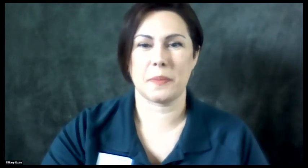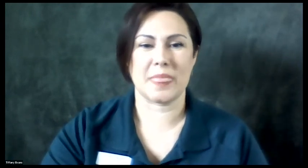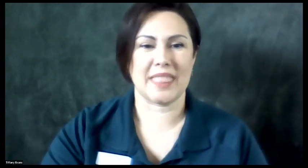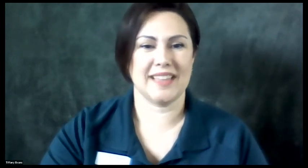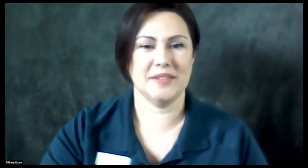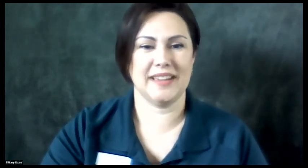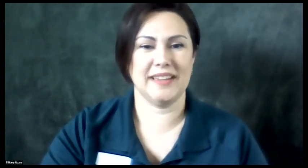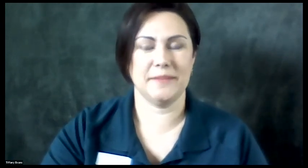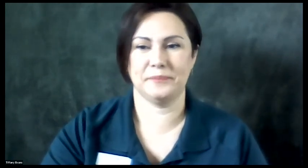Okay.